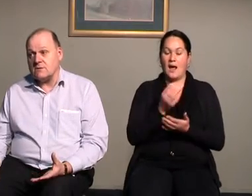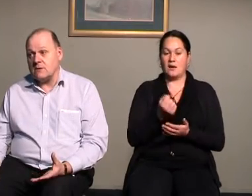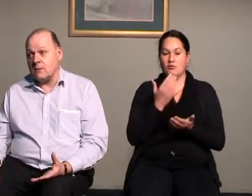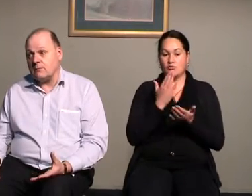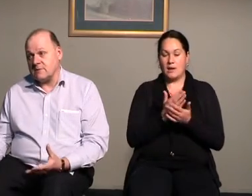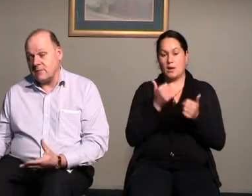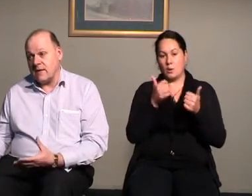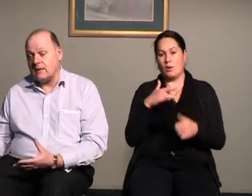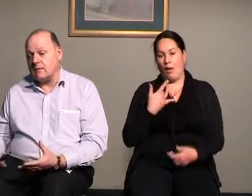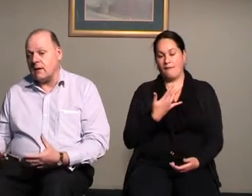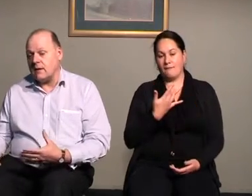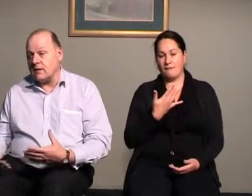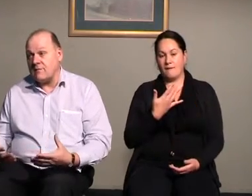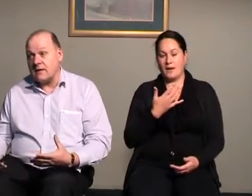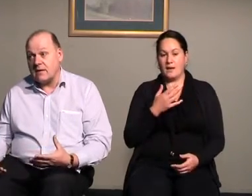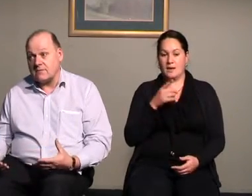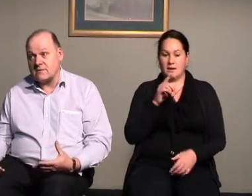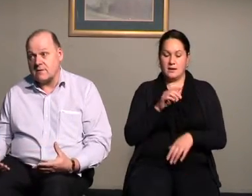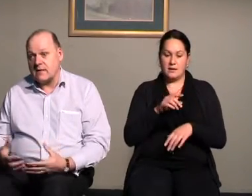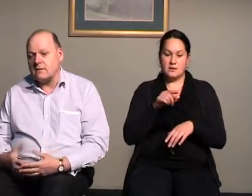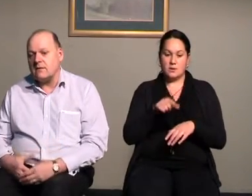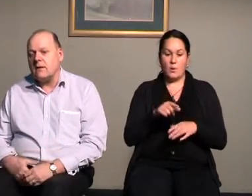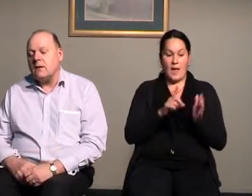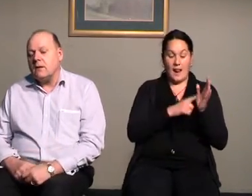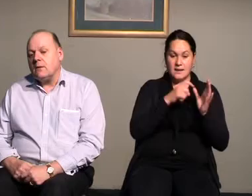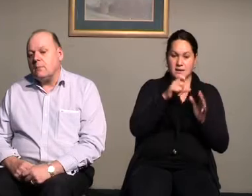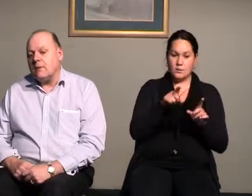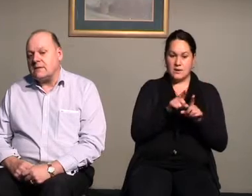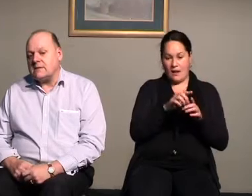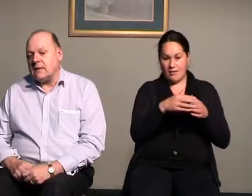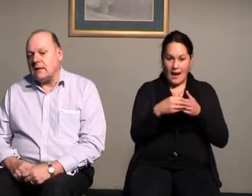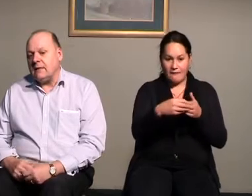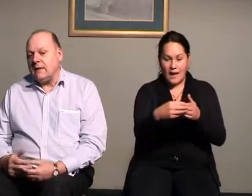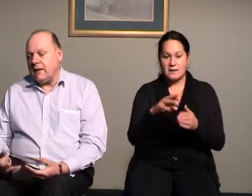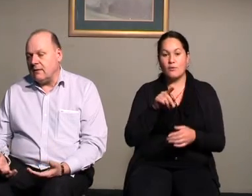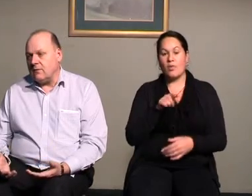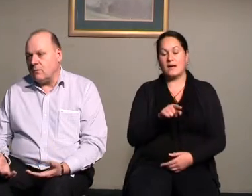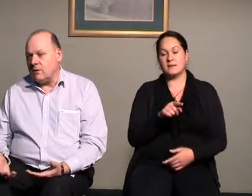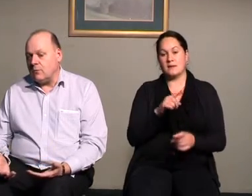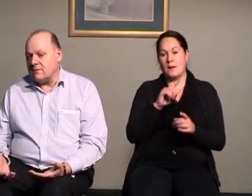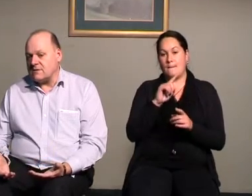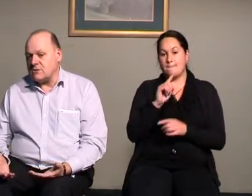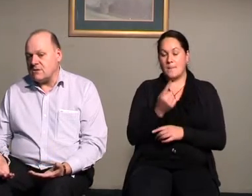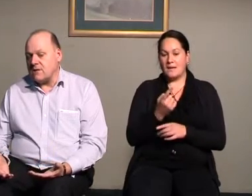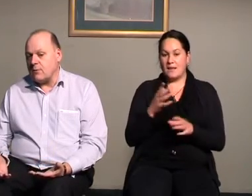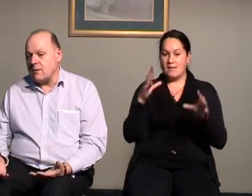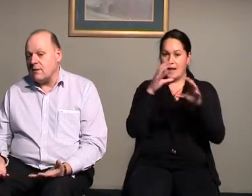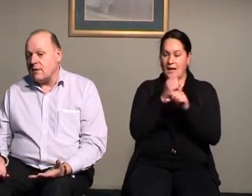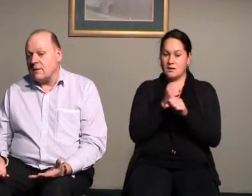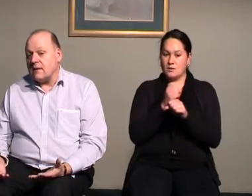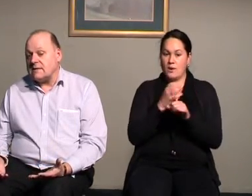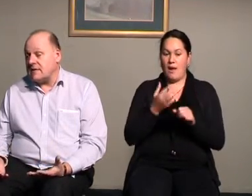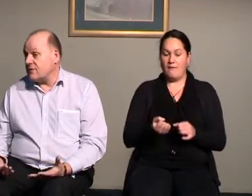obviously, to help some of that and a navigator for some of that. But in the end, we have a situation now